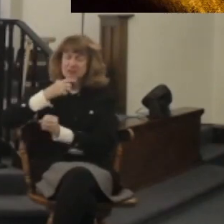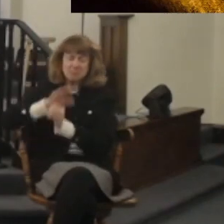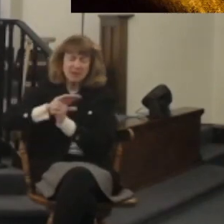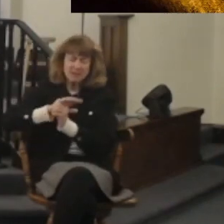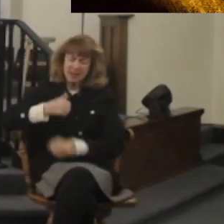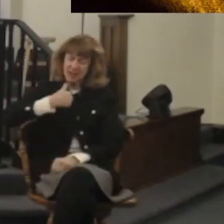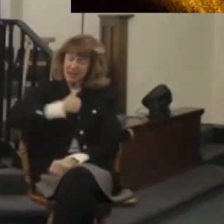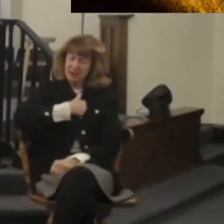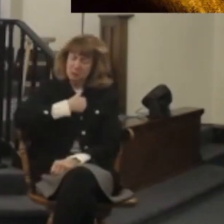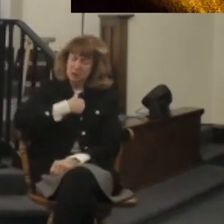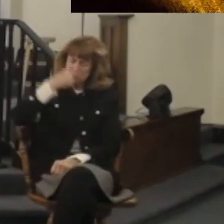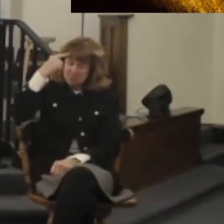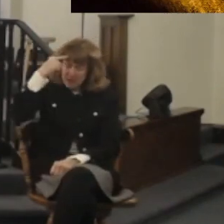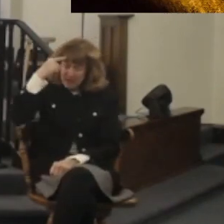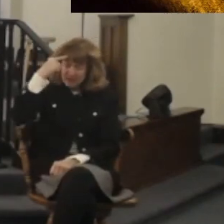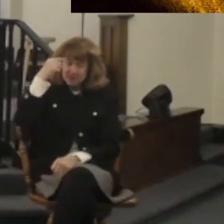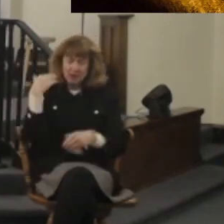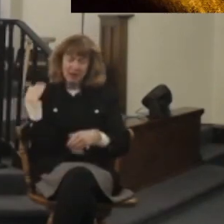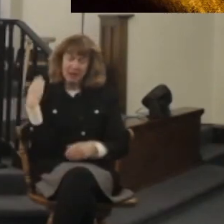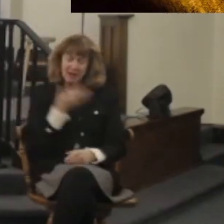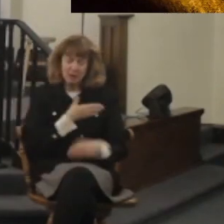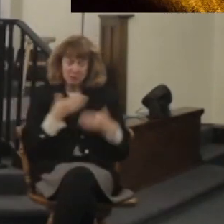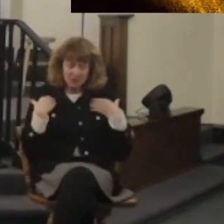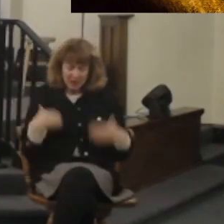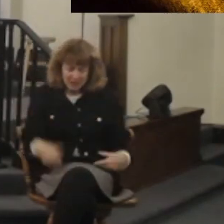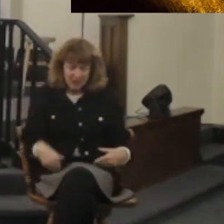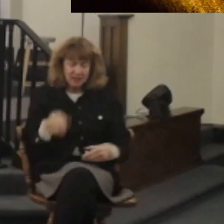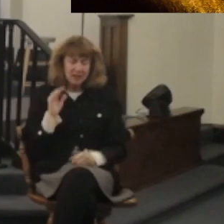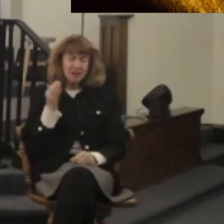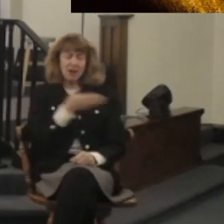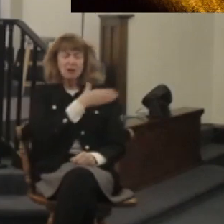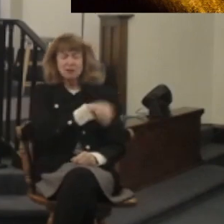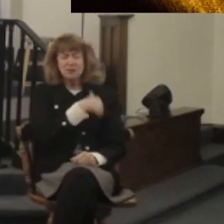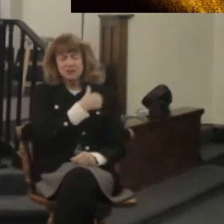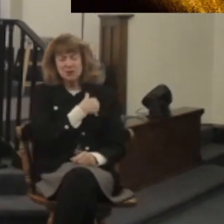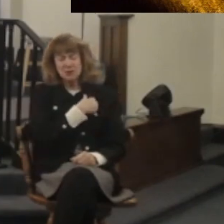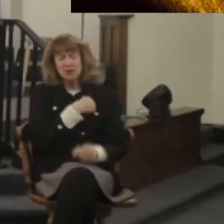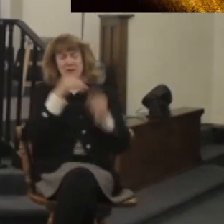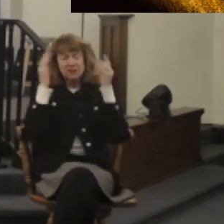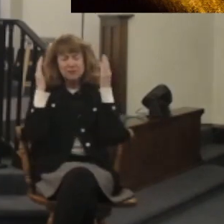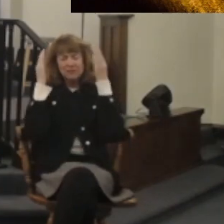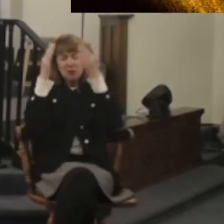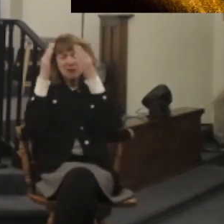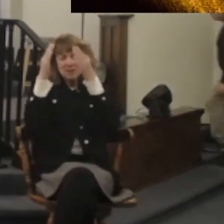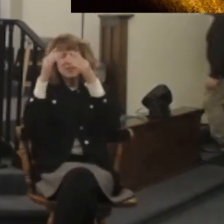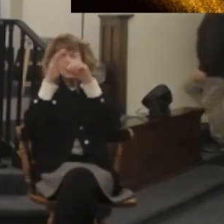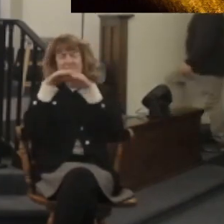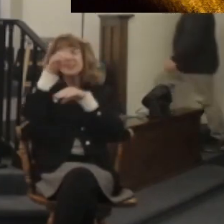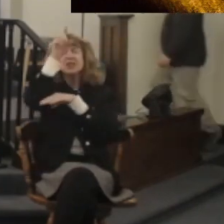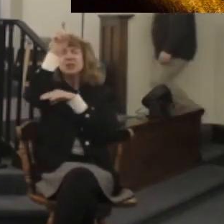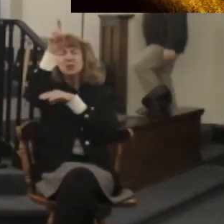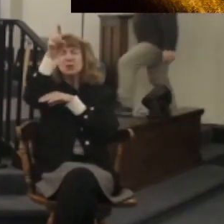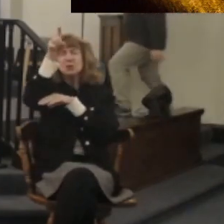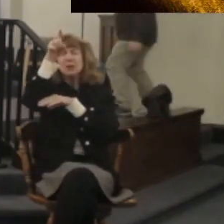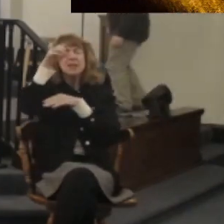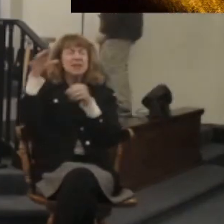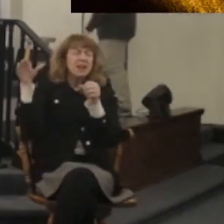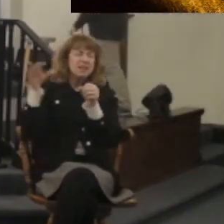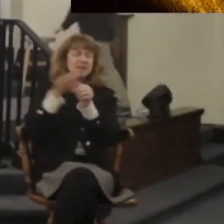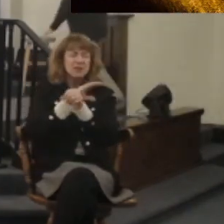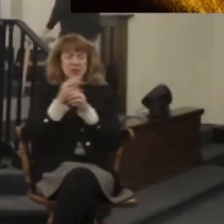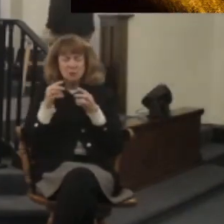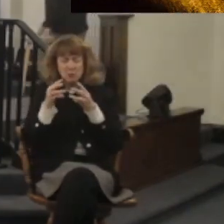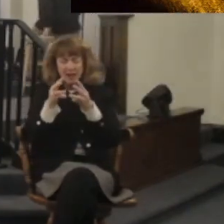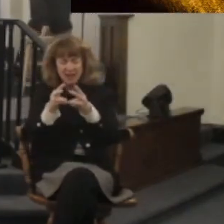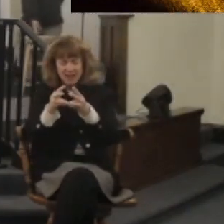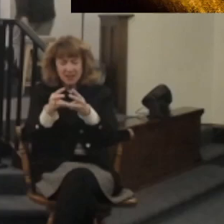our mind, body, and souls to the purpose of uplifting your name to the fullest. We give